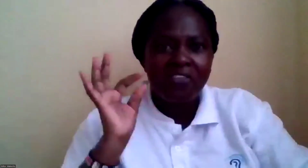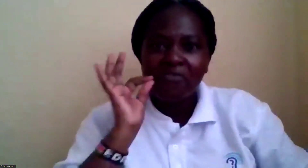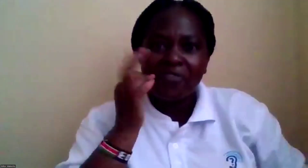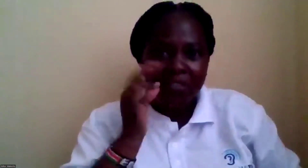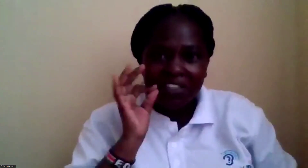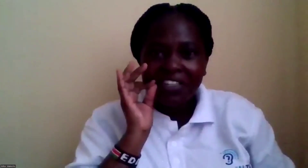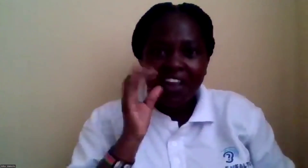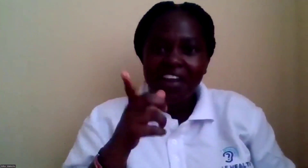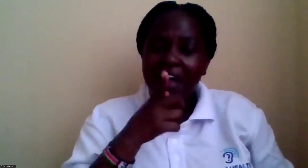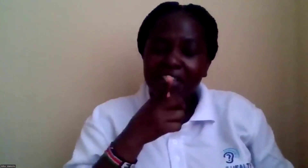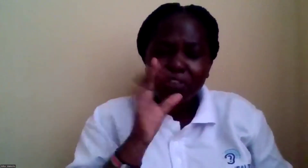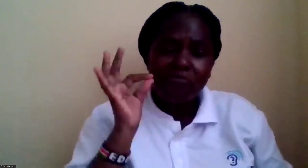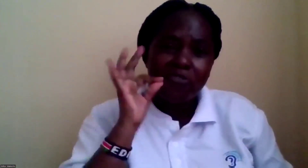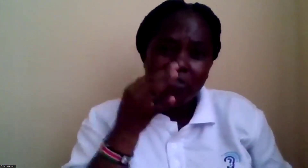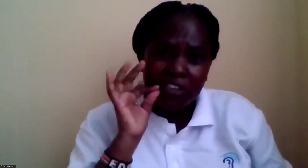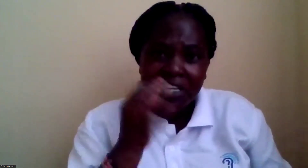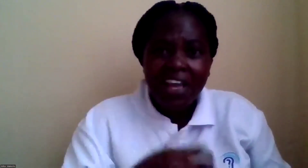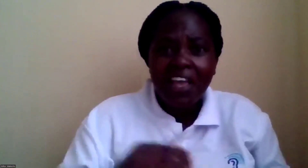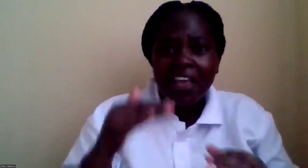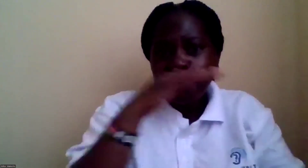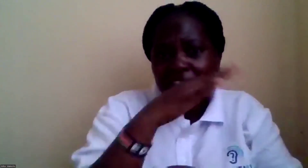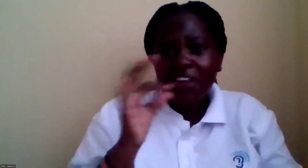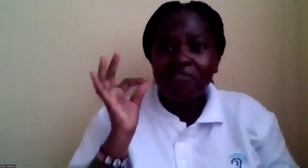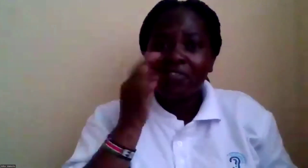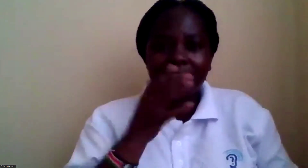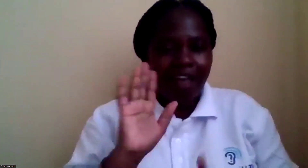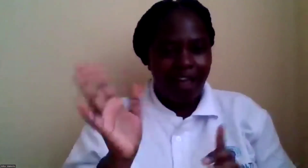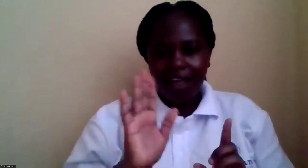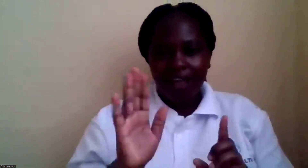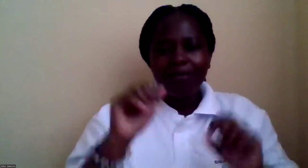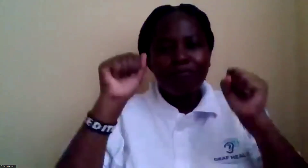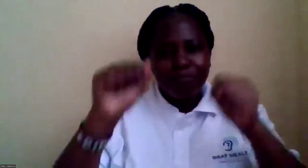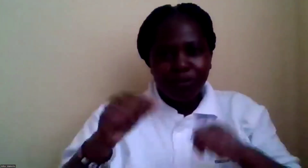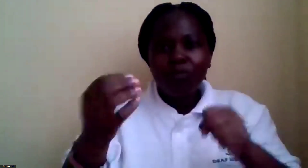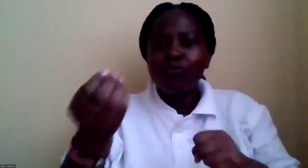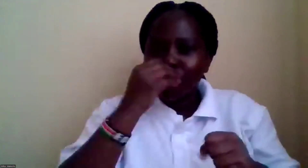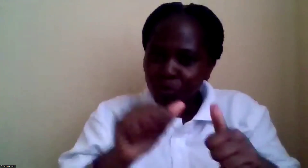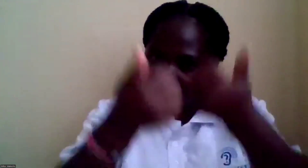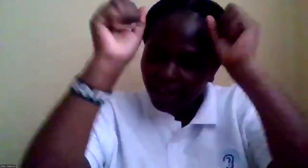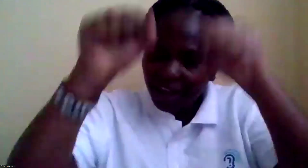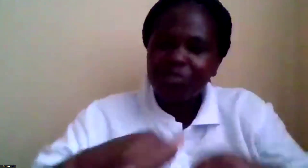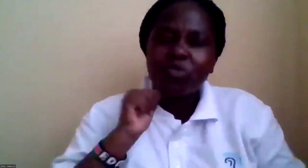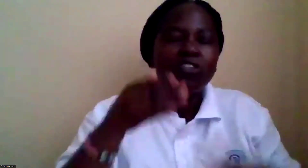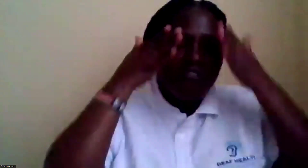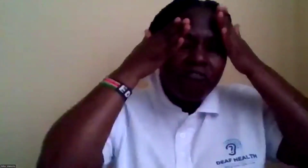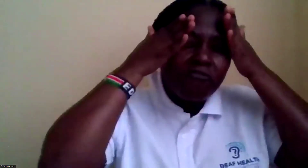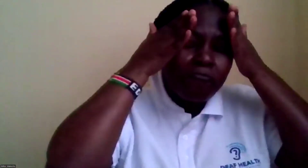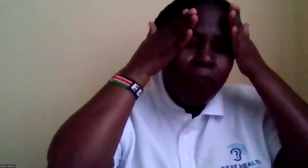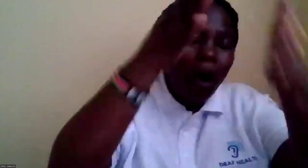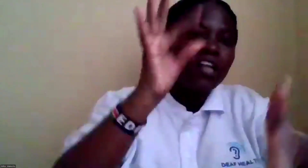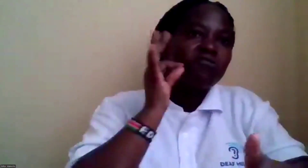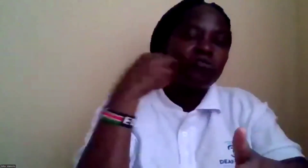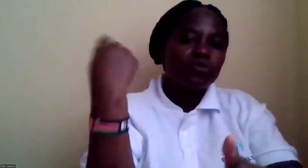months. You need proteins, you need fiber, you need roughage. So you're also balancing it